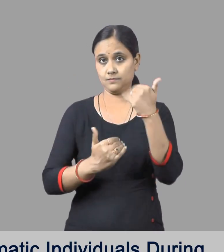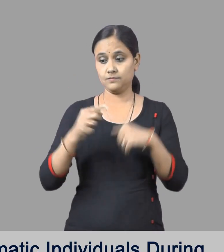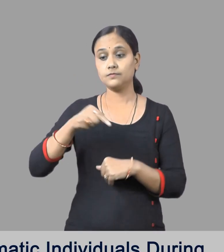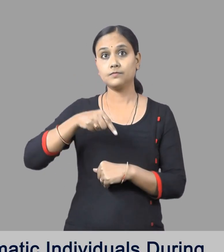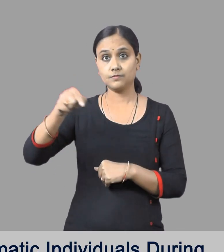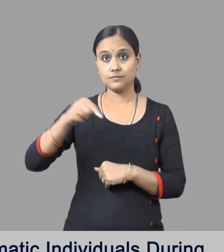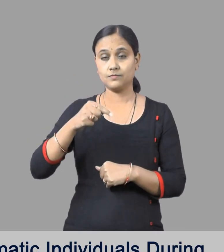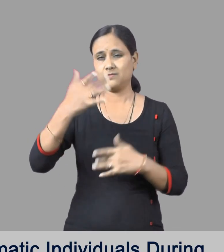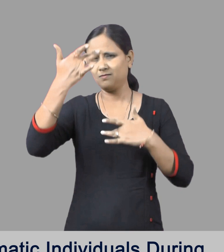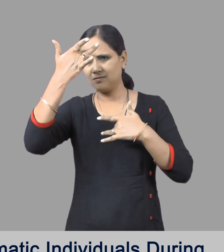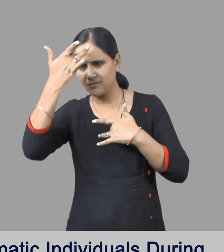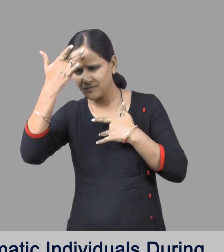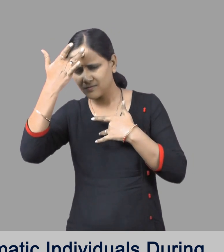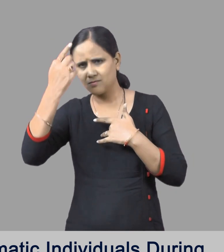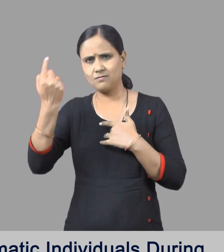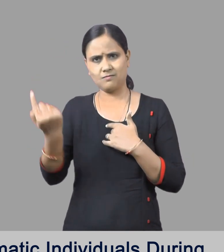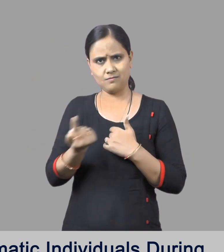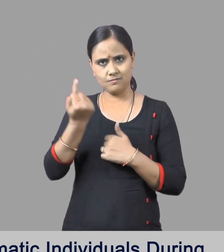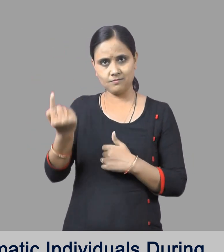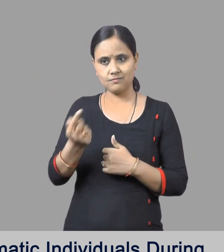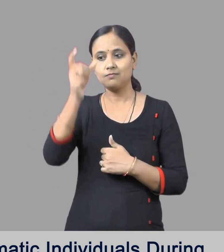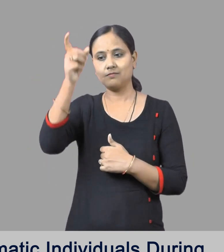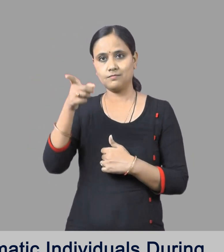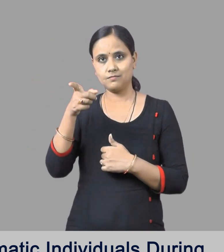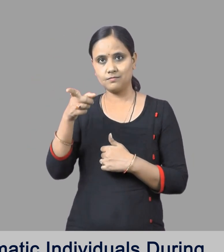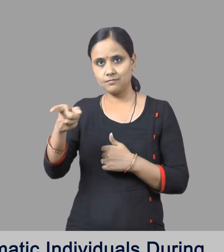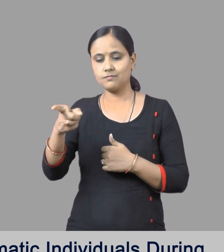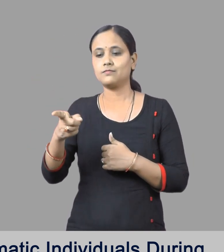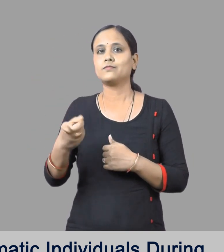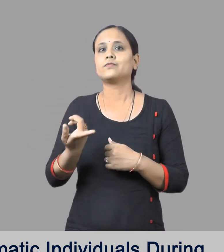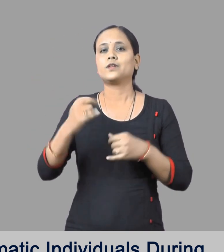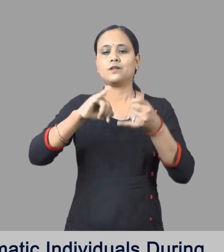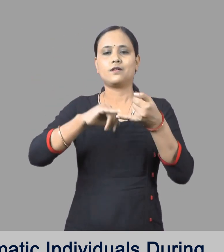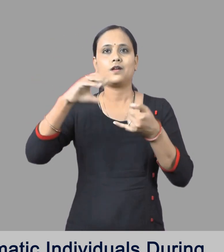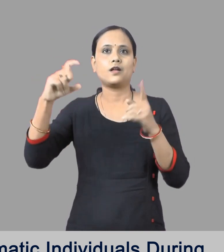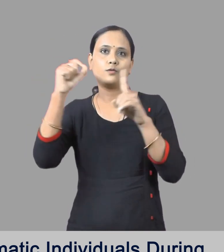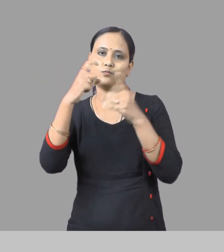SOP for Symptomatic Individuals During Examination